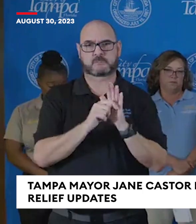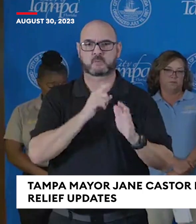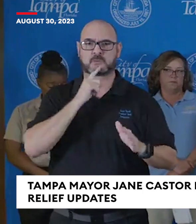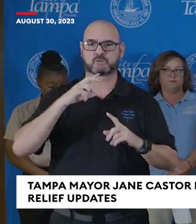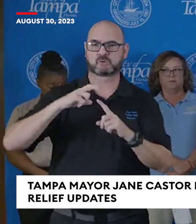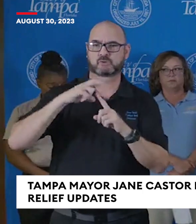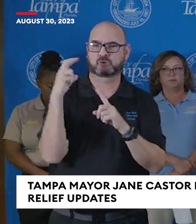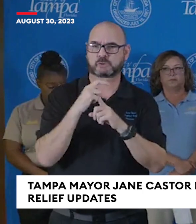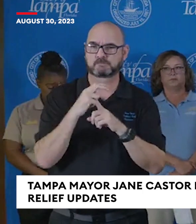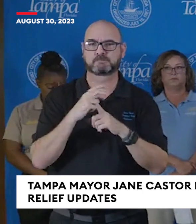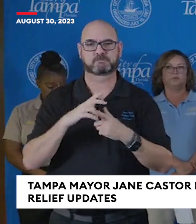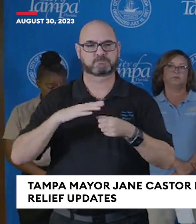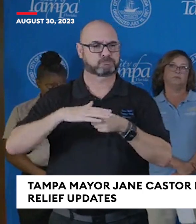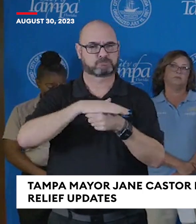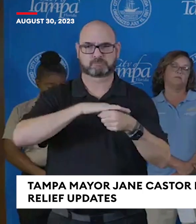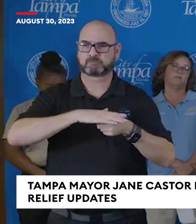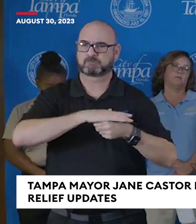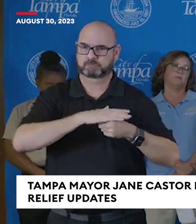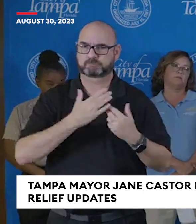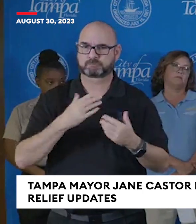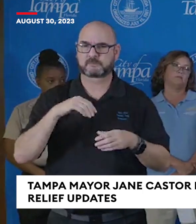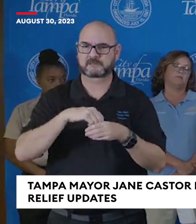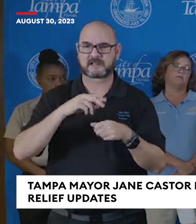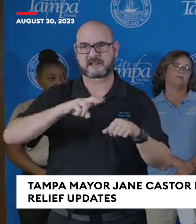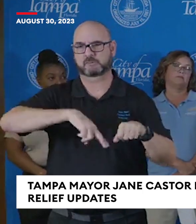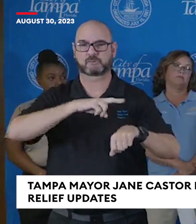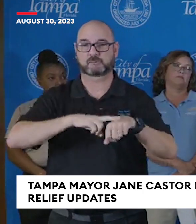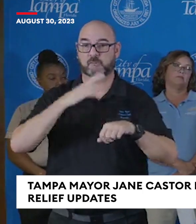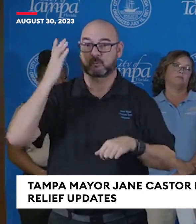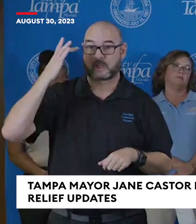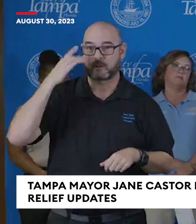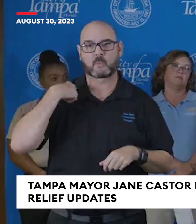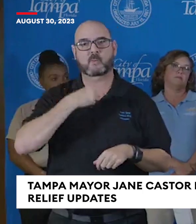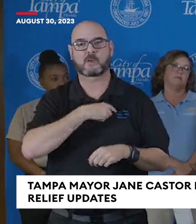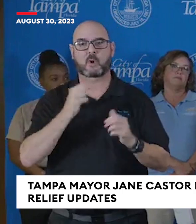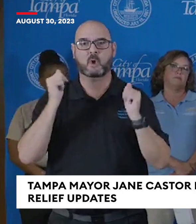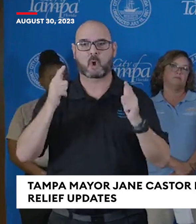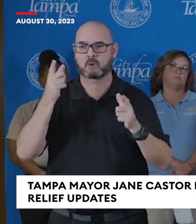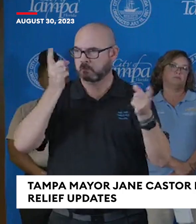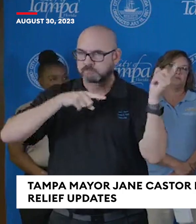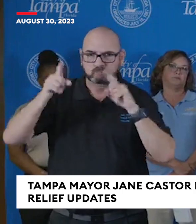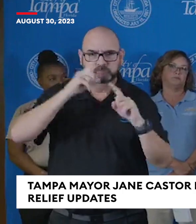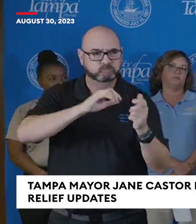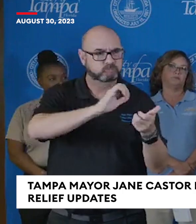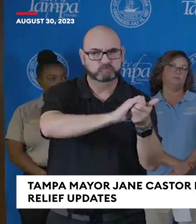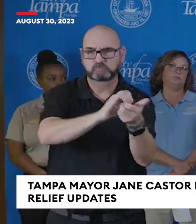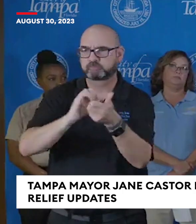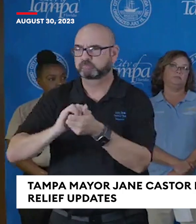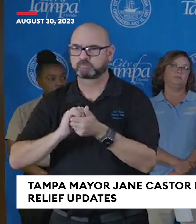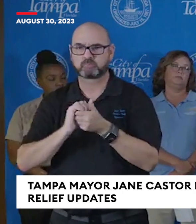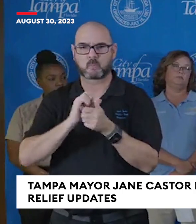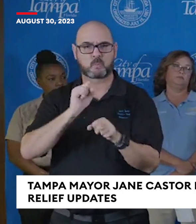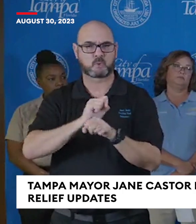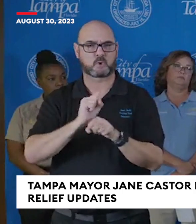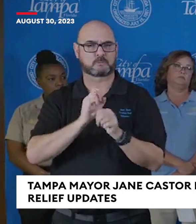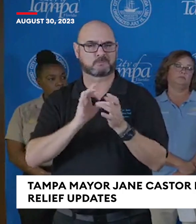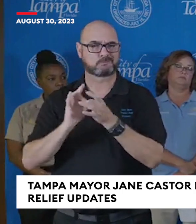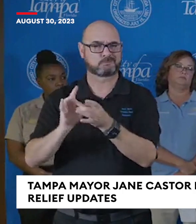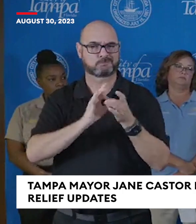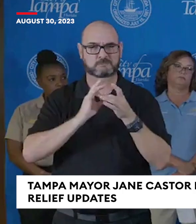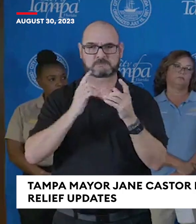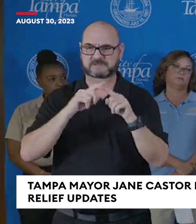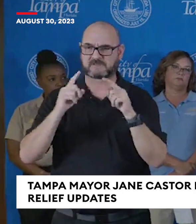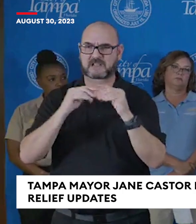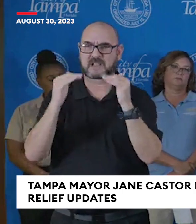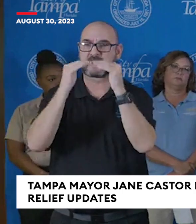in the nation, and that is the way that we all collaborate on all levels, whether it's federal,